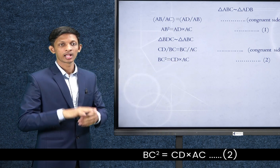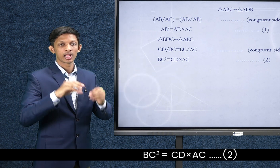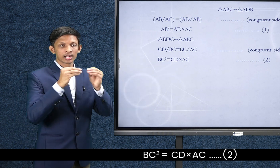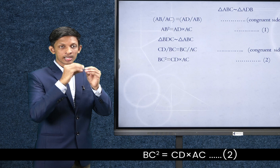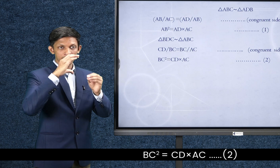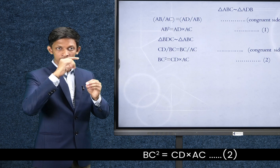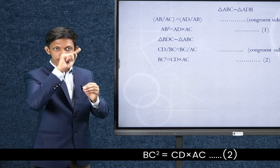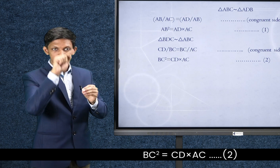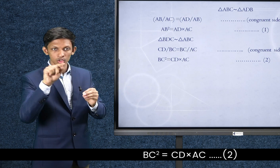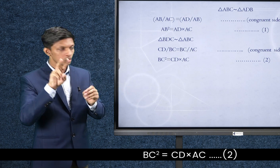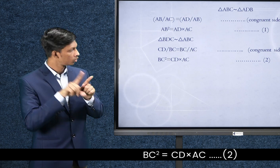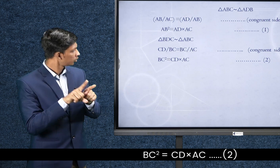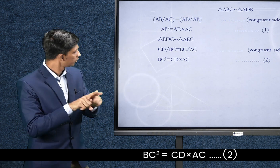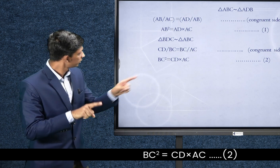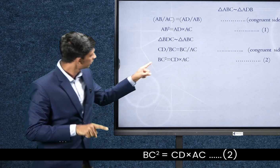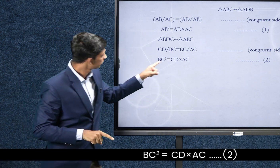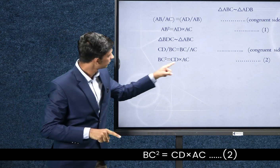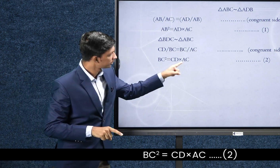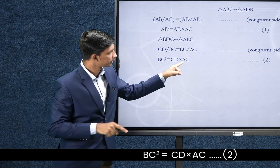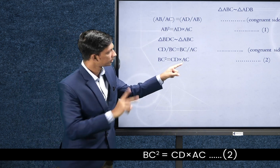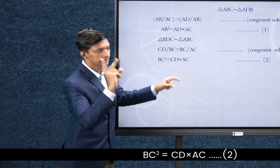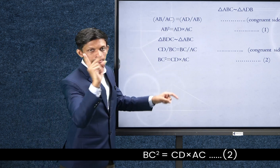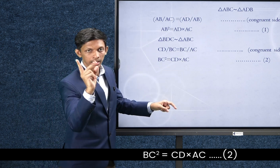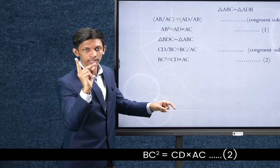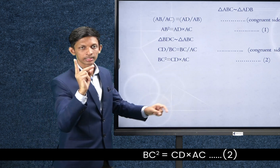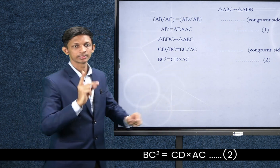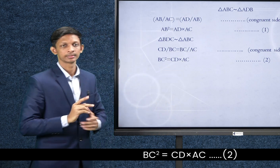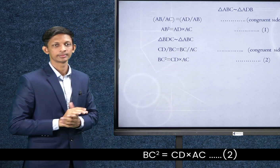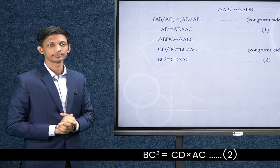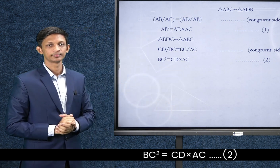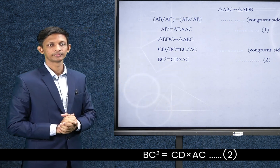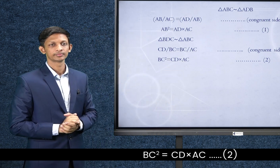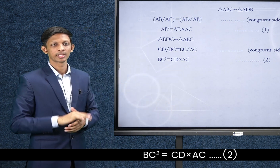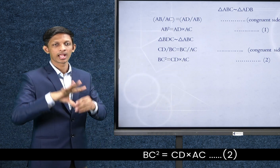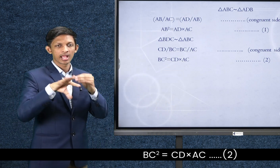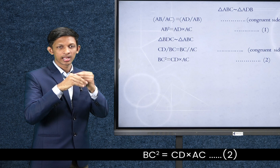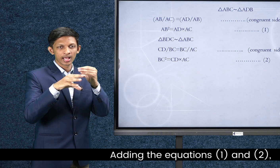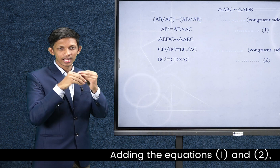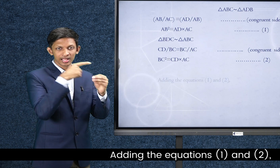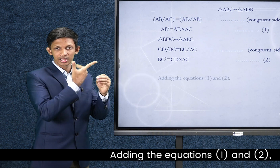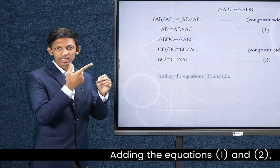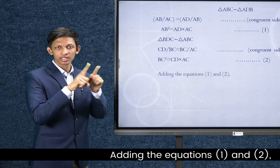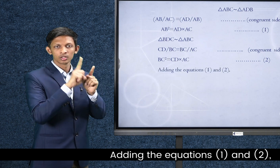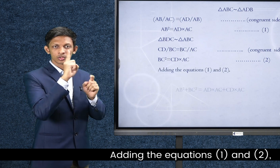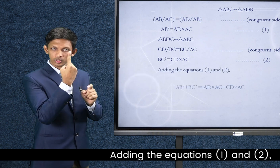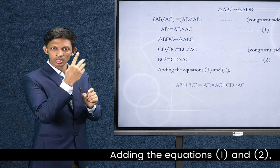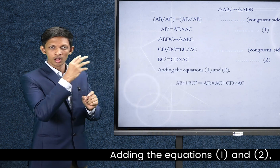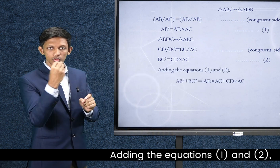BC square is equal to CD into AC. Consider it as equation 2. Adding the equations 1 and